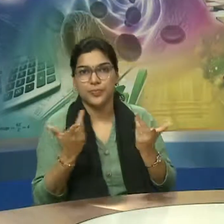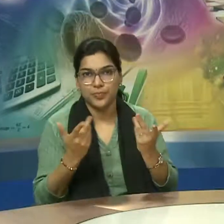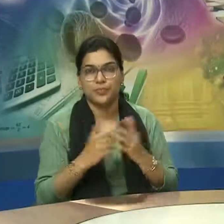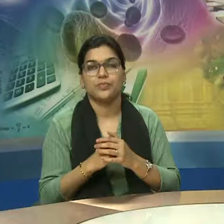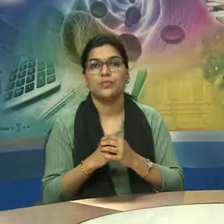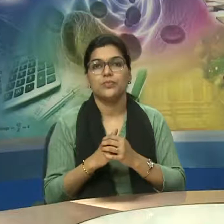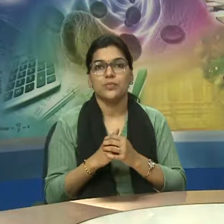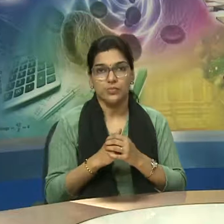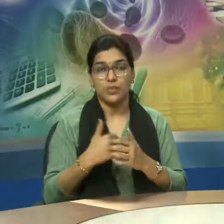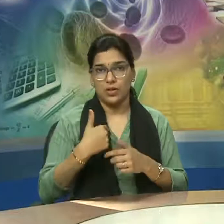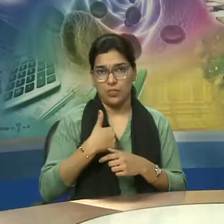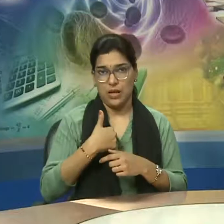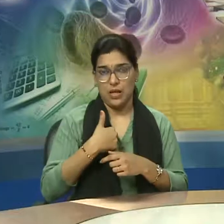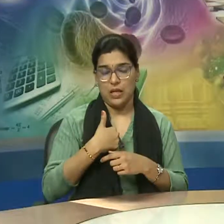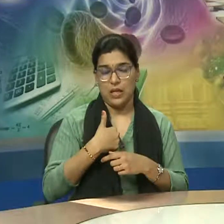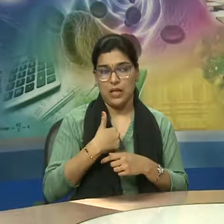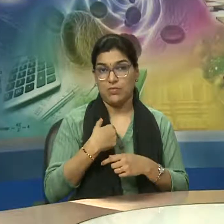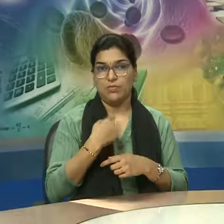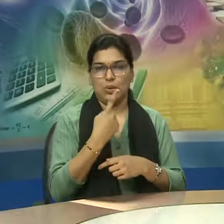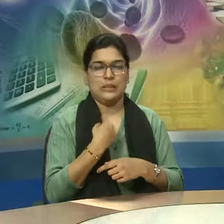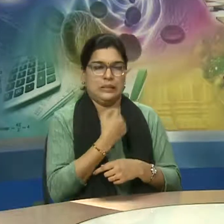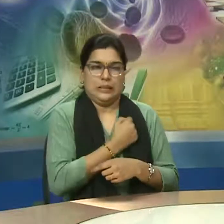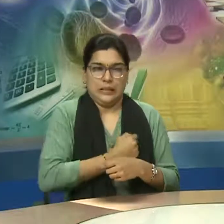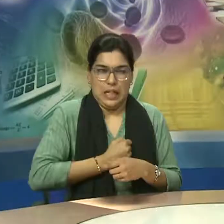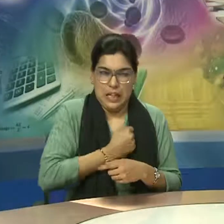Next prefix is